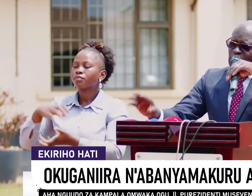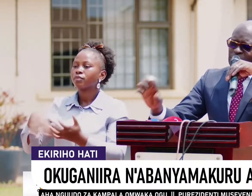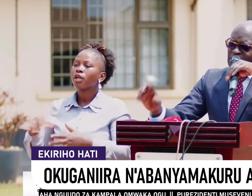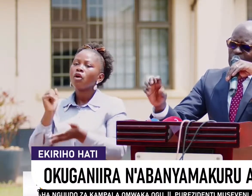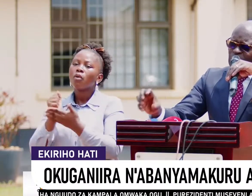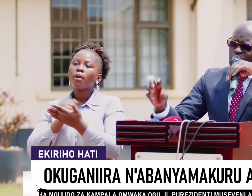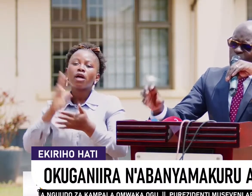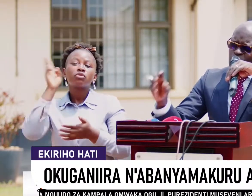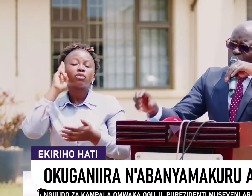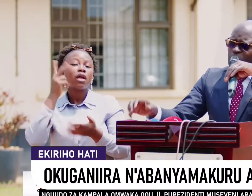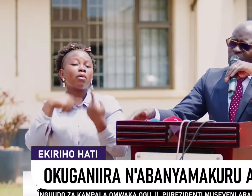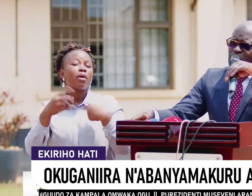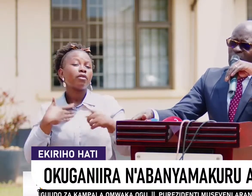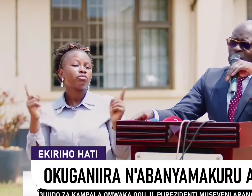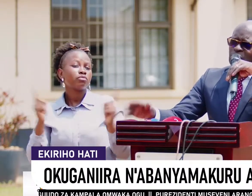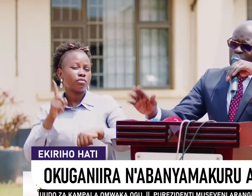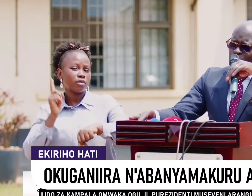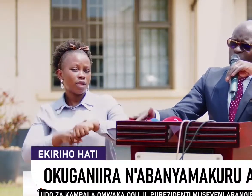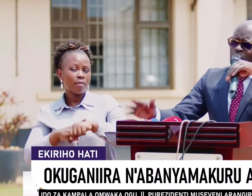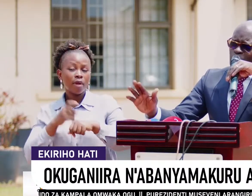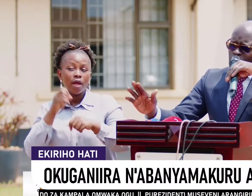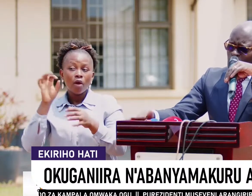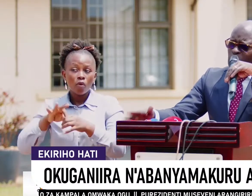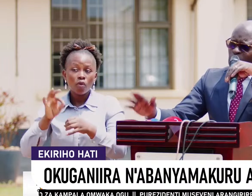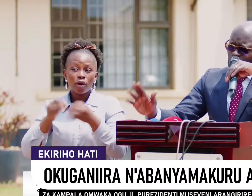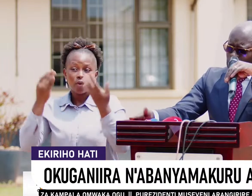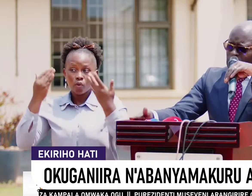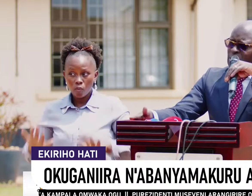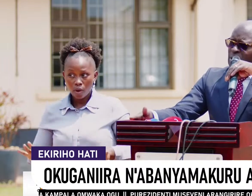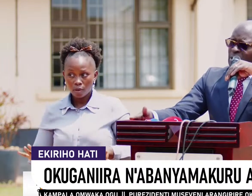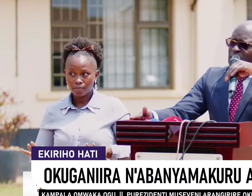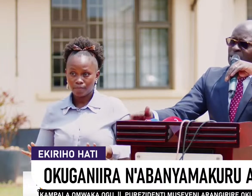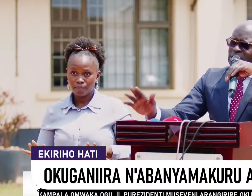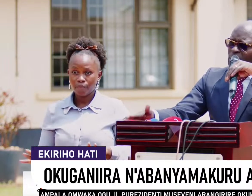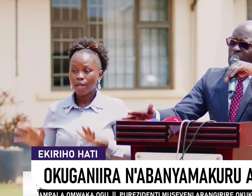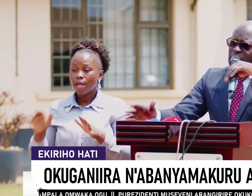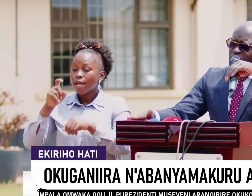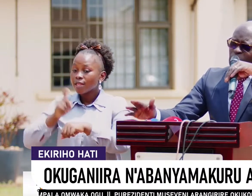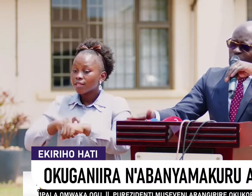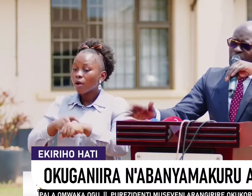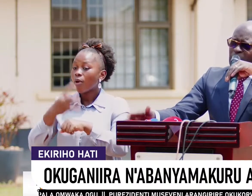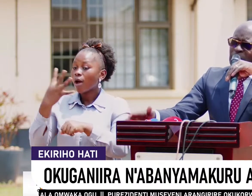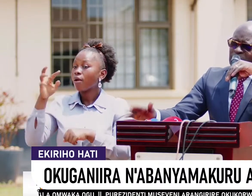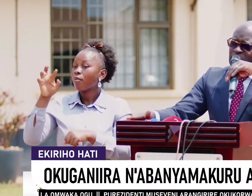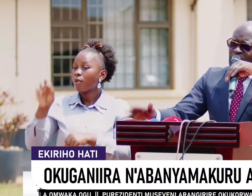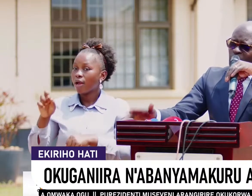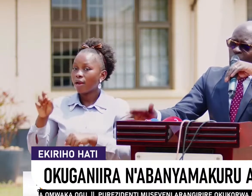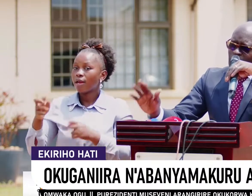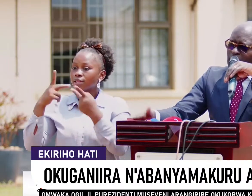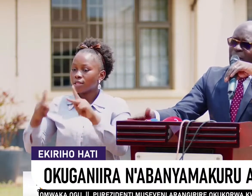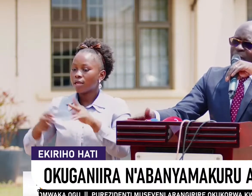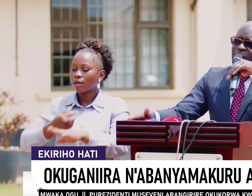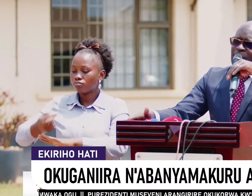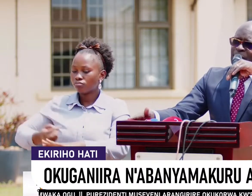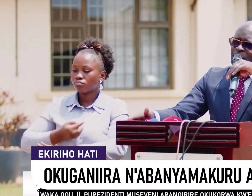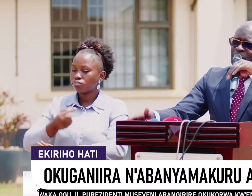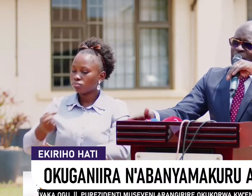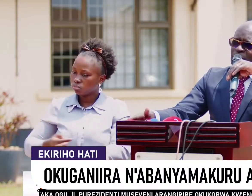jjukira nti tulina ebiseera bitono nnyo kasita okulonda kuggwa bwe kuti essaawa 48 ne zitandika